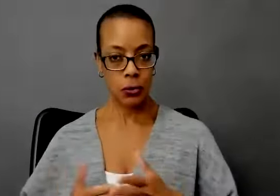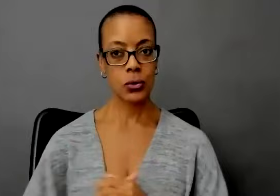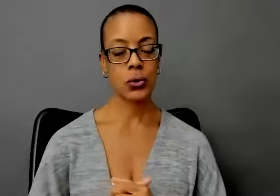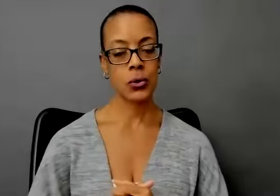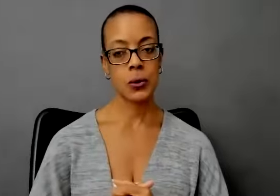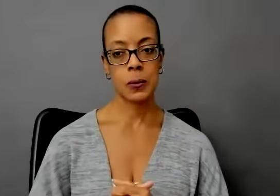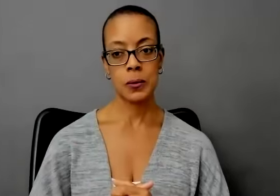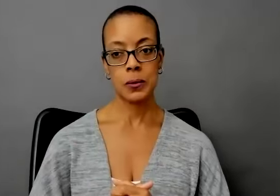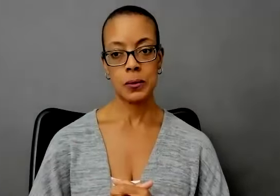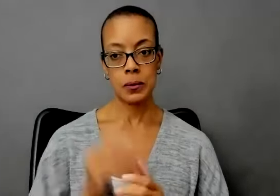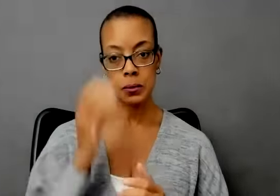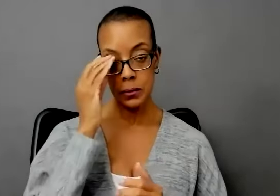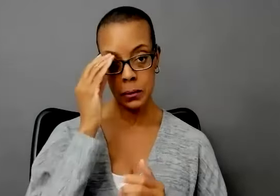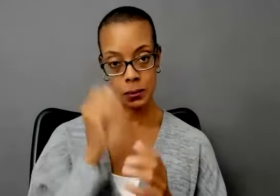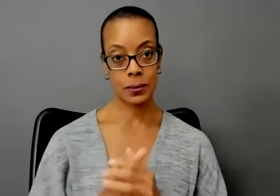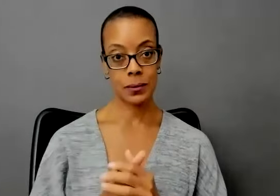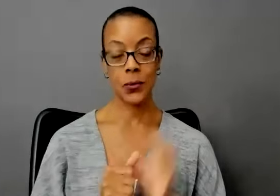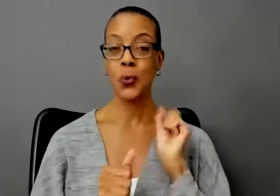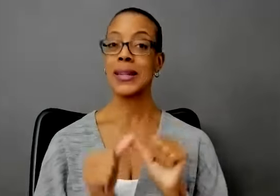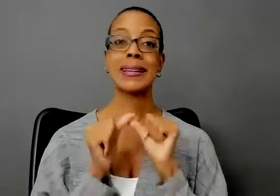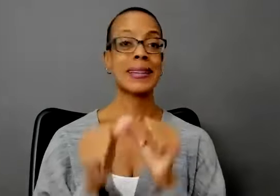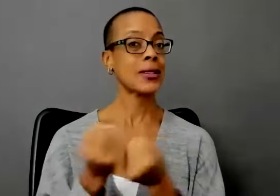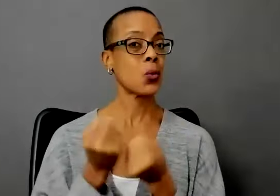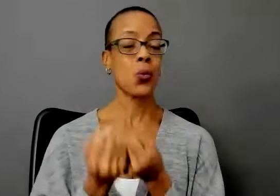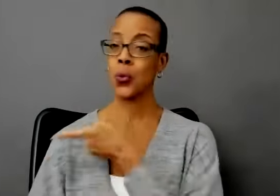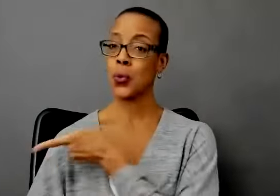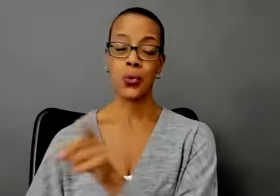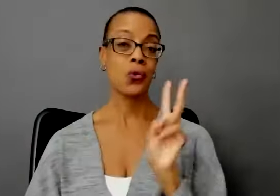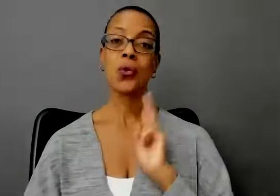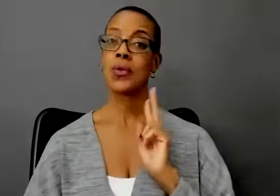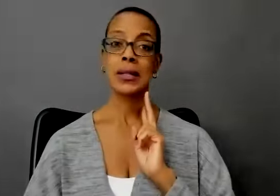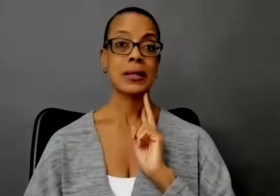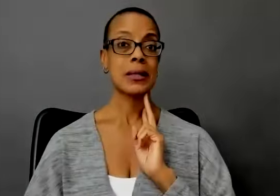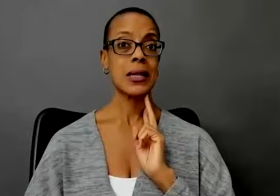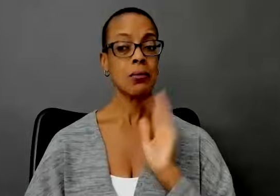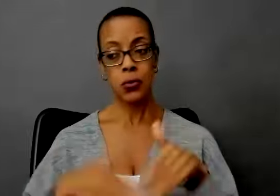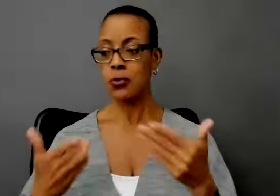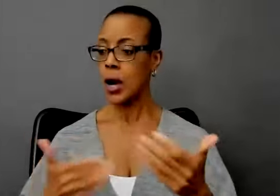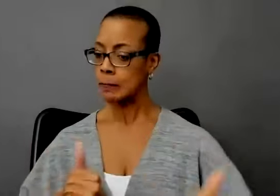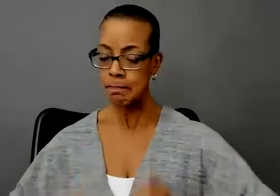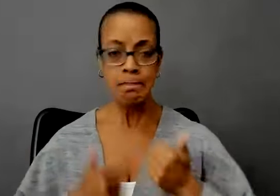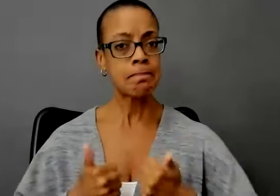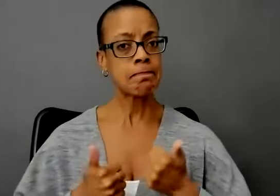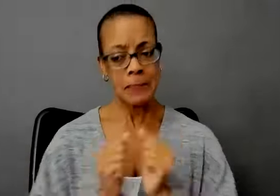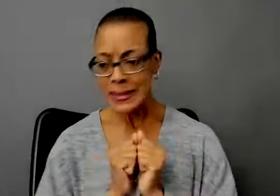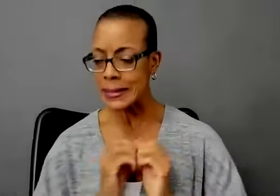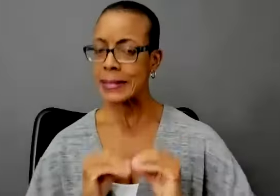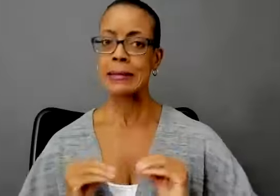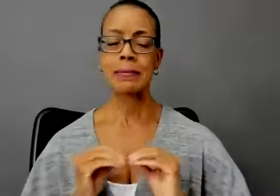And we need to have continuous support for victims. Providing robust support for victim complainants is crucial, and ensure that